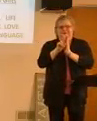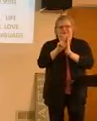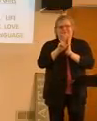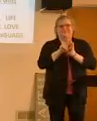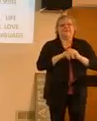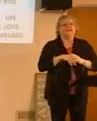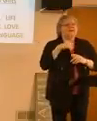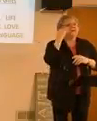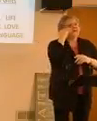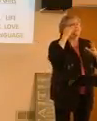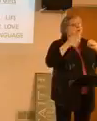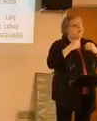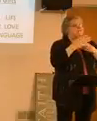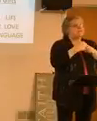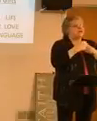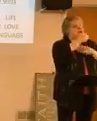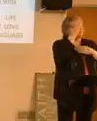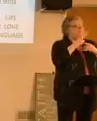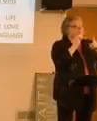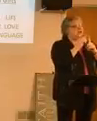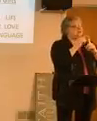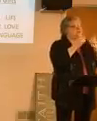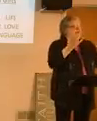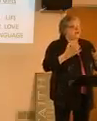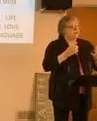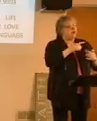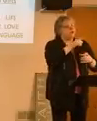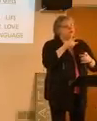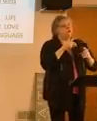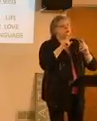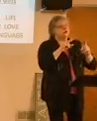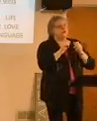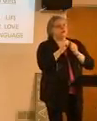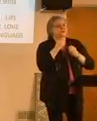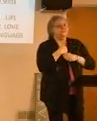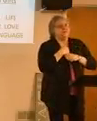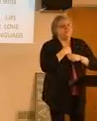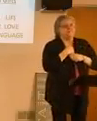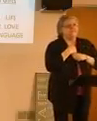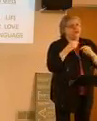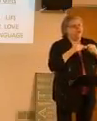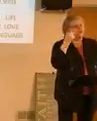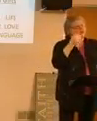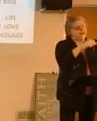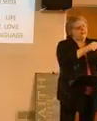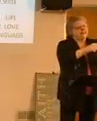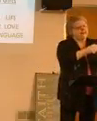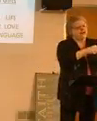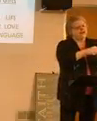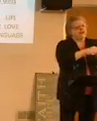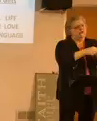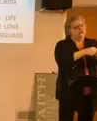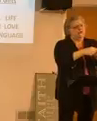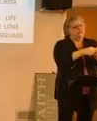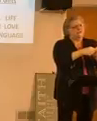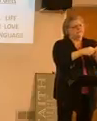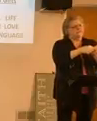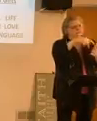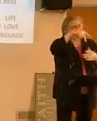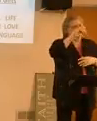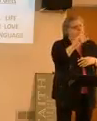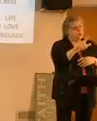of God's Word, I invite you to turn, find the great letter, great St.